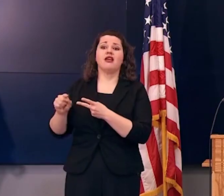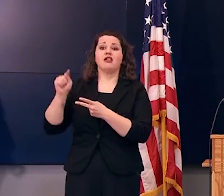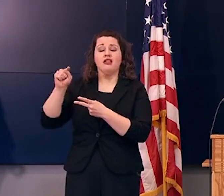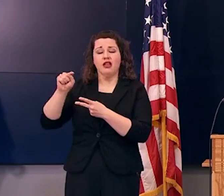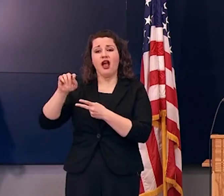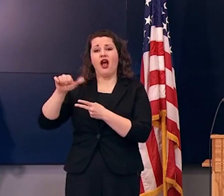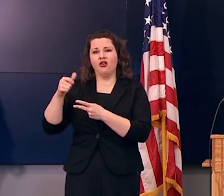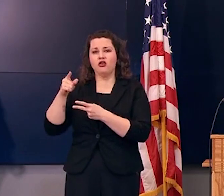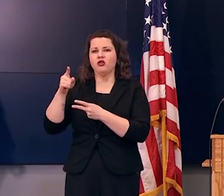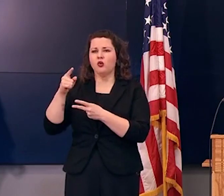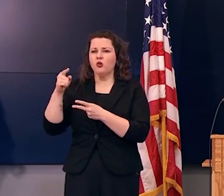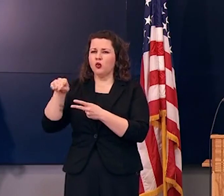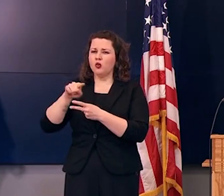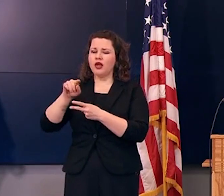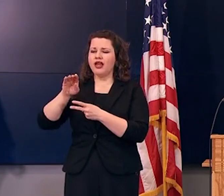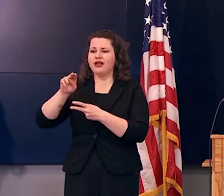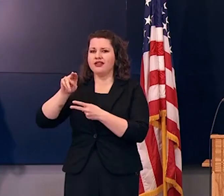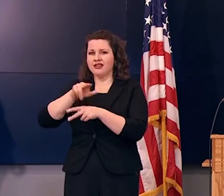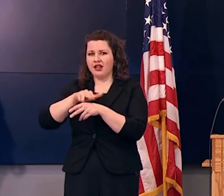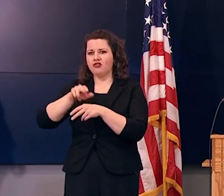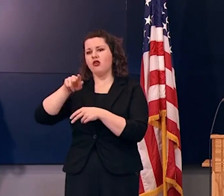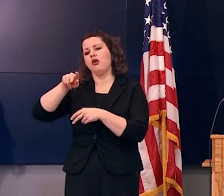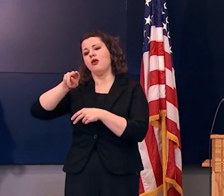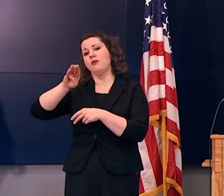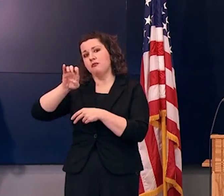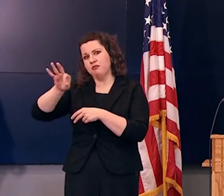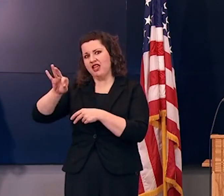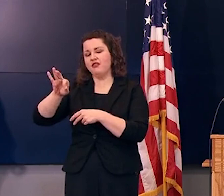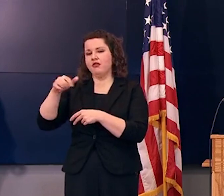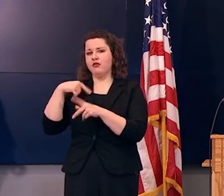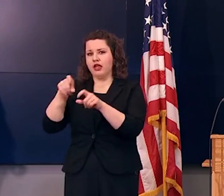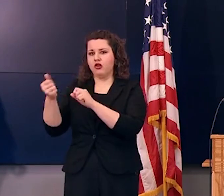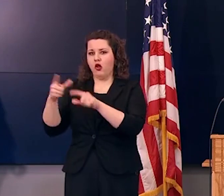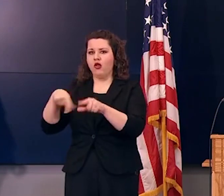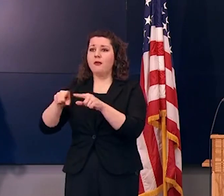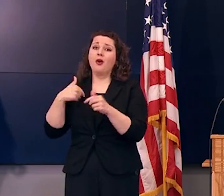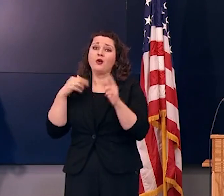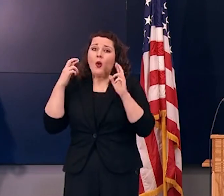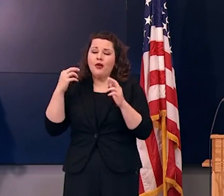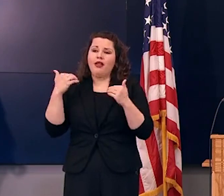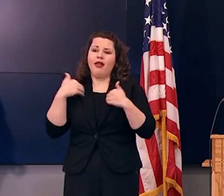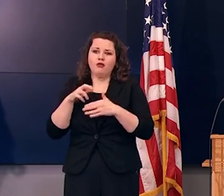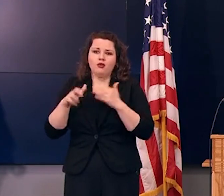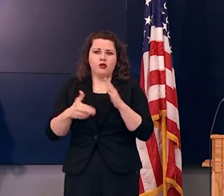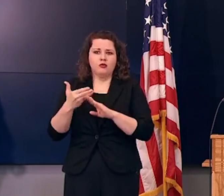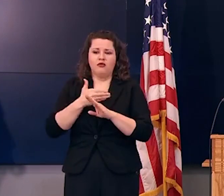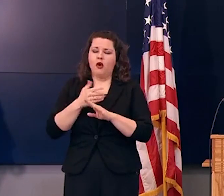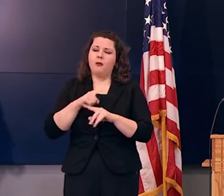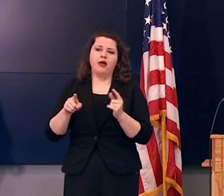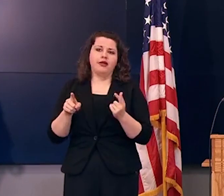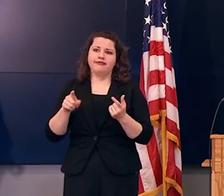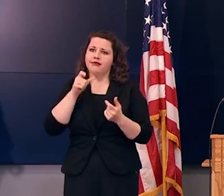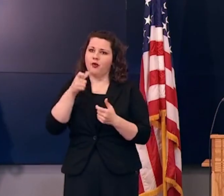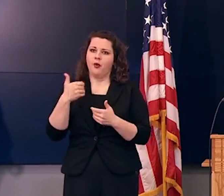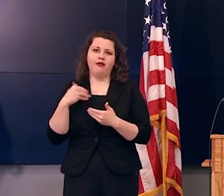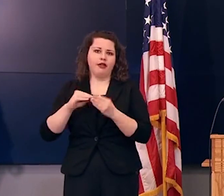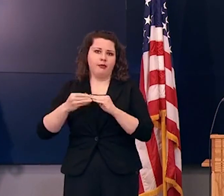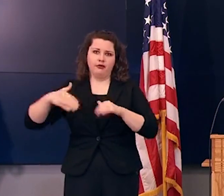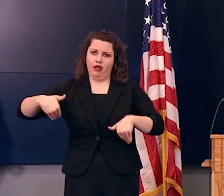so we've reported most of them. And actually, we were hoping I'd have that before the press conference, the few that have been left. We just didn't get it in